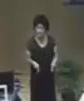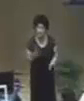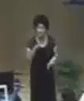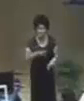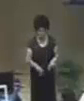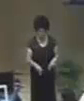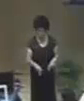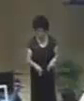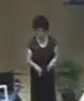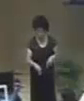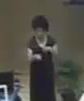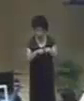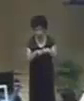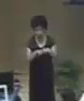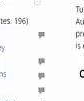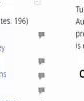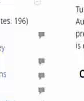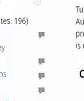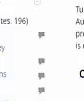personal help if they need to go the next step.